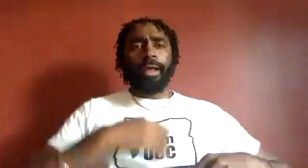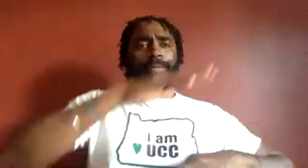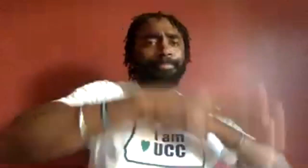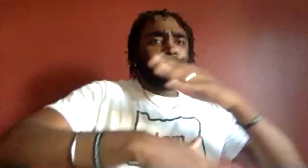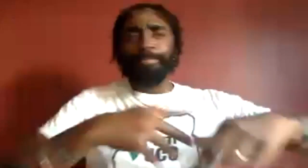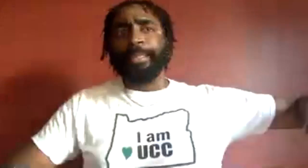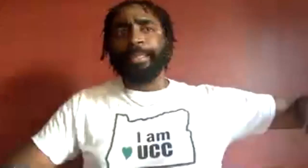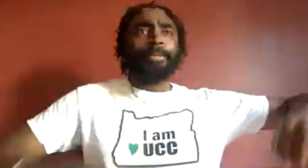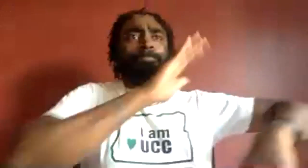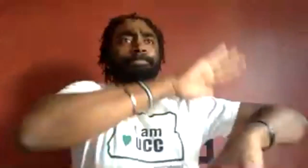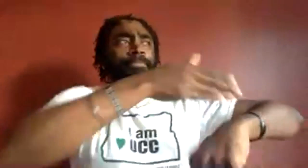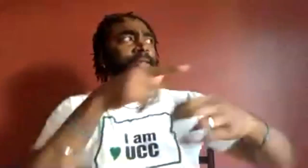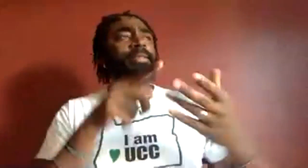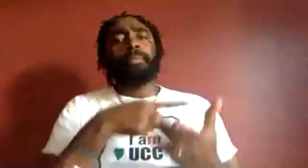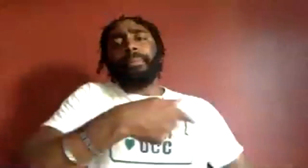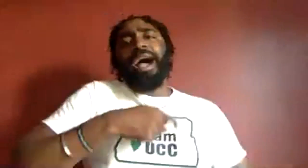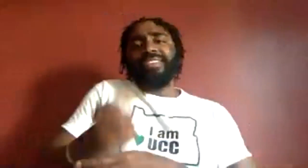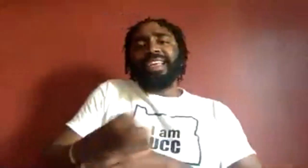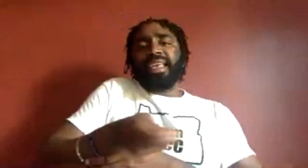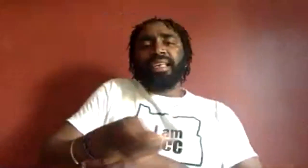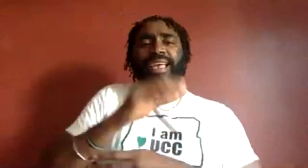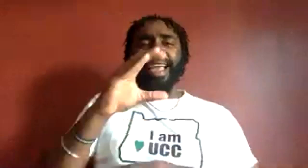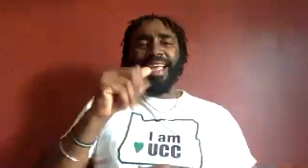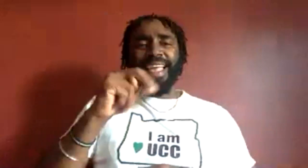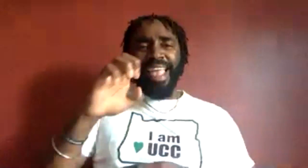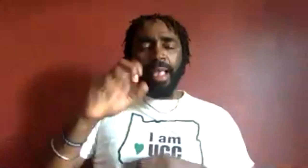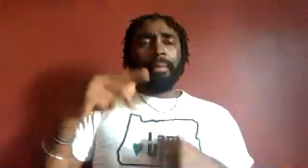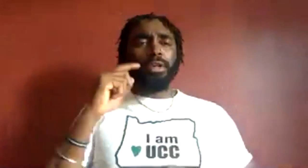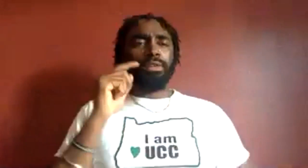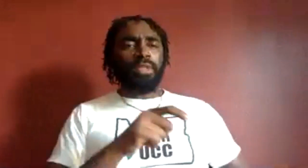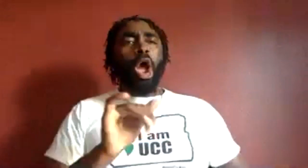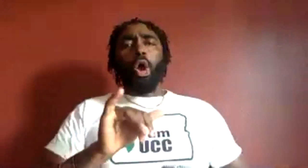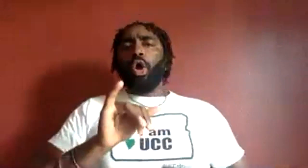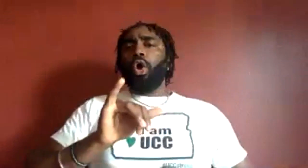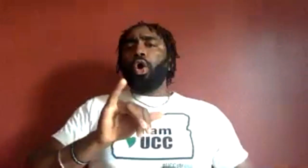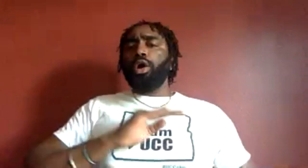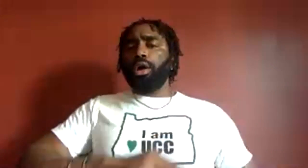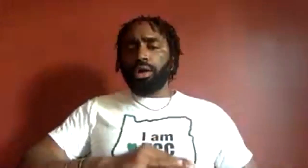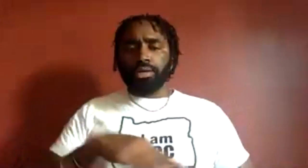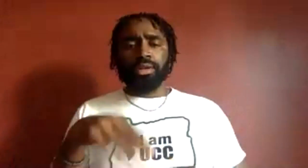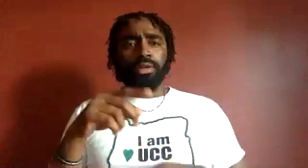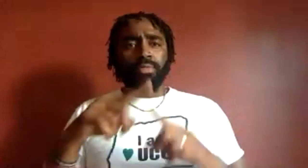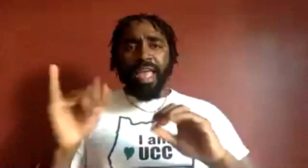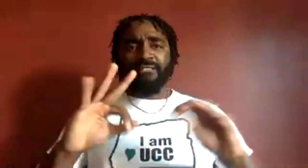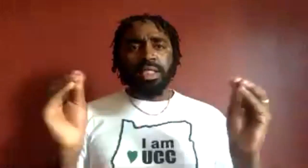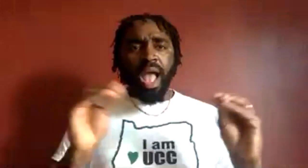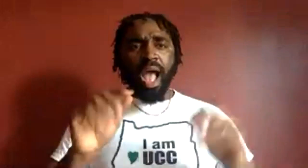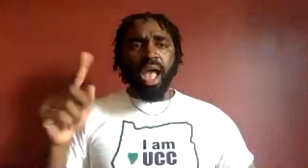its most clarity. Like if I have a white cane, people are able to identify like, oh, okay, well,